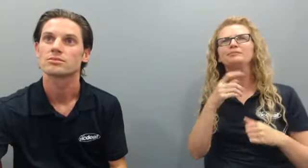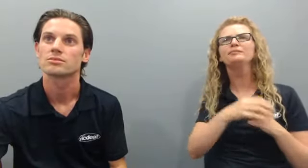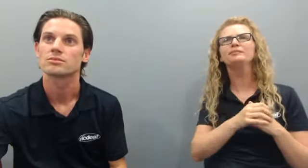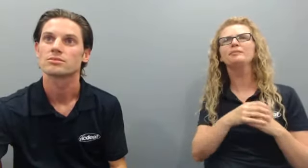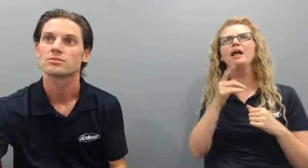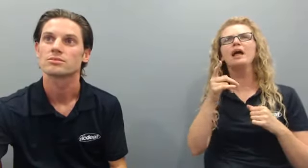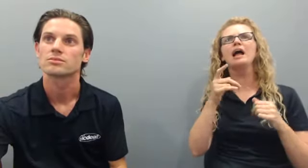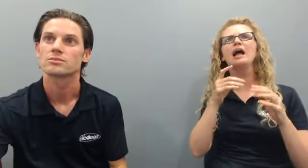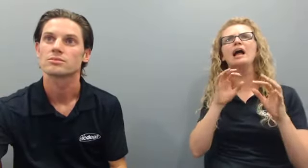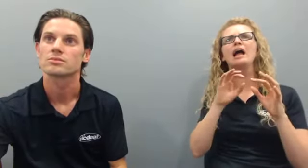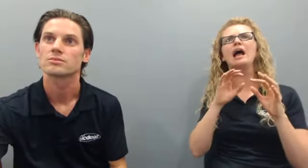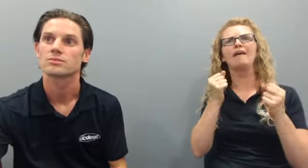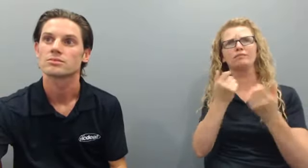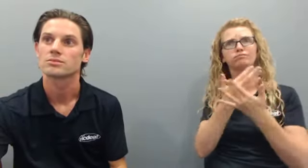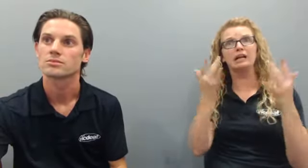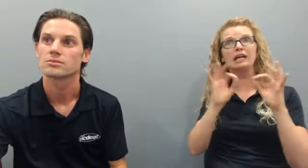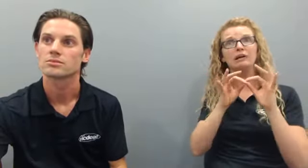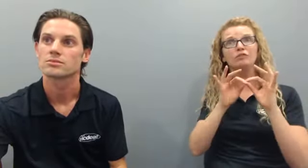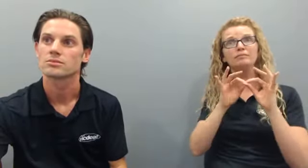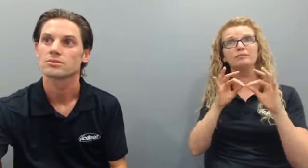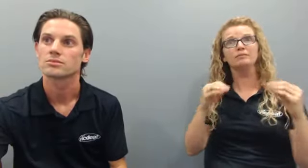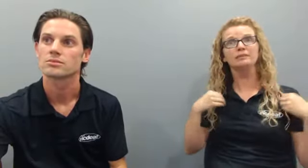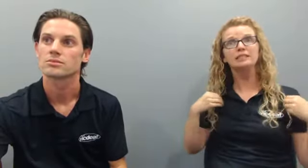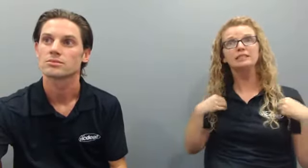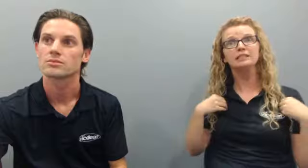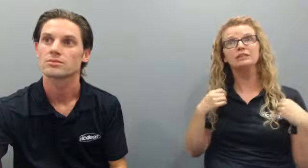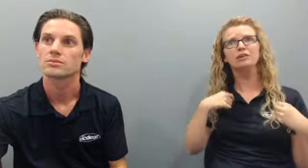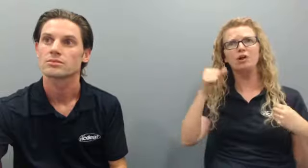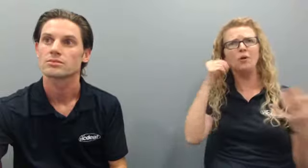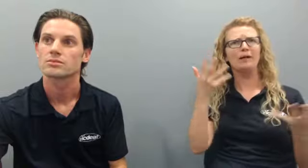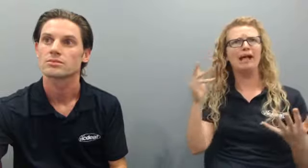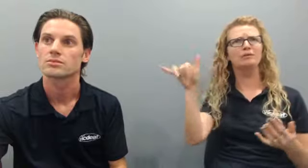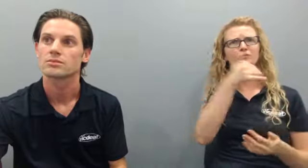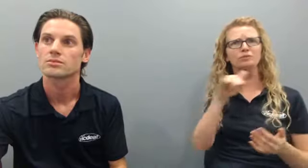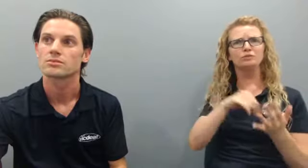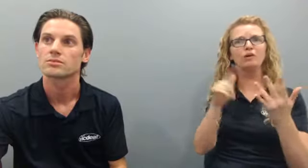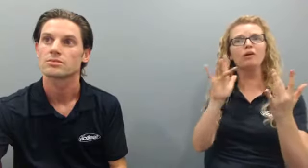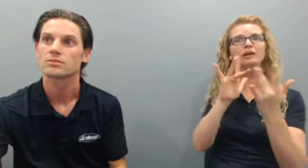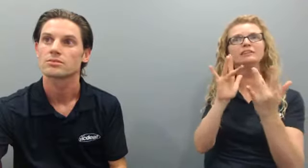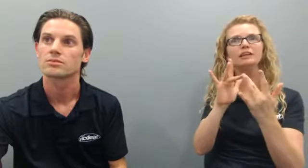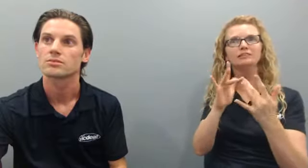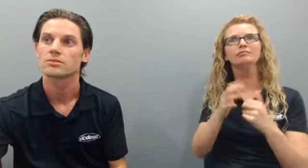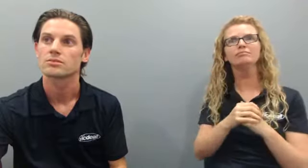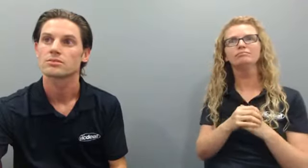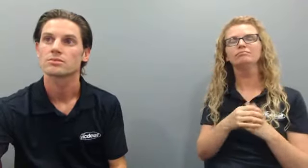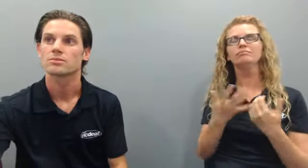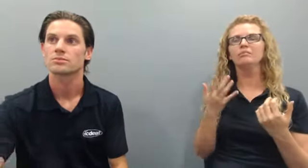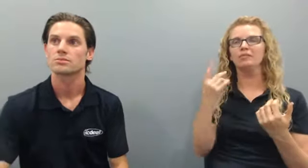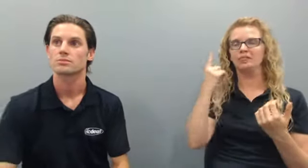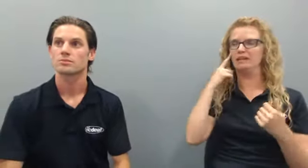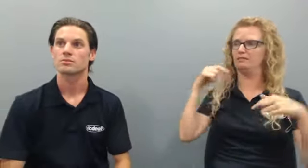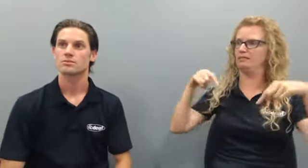So there's a question here. It says, are there lots of interpreting agencies, and how do I know who to